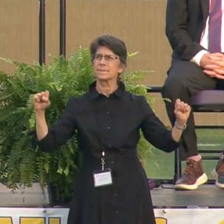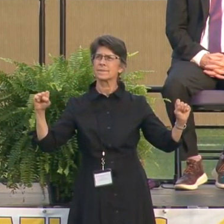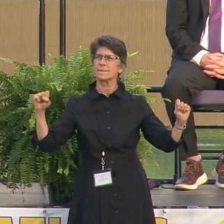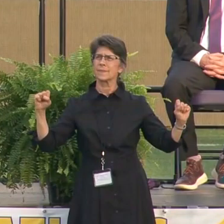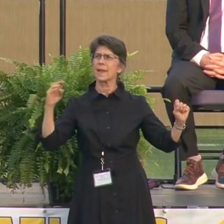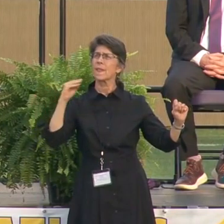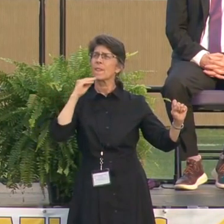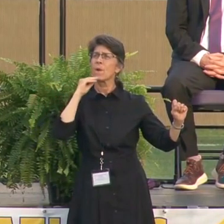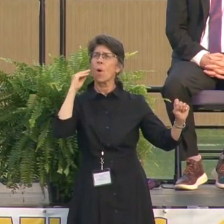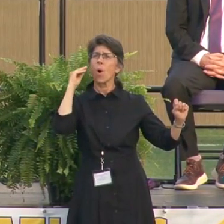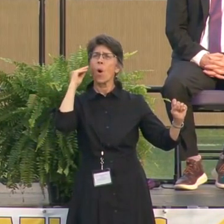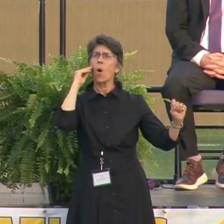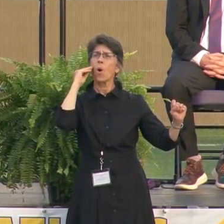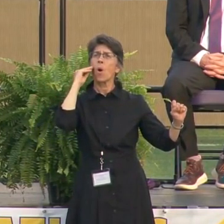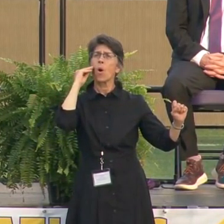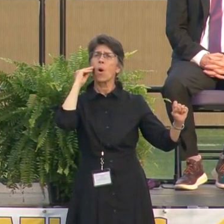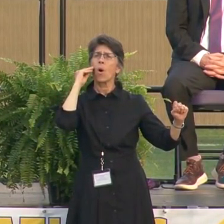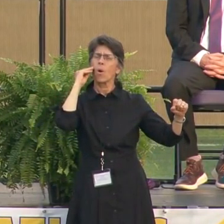free and the